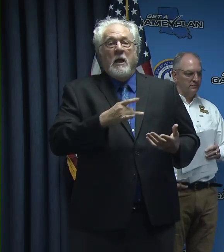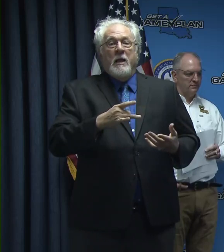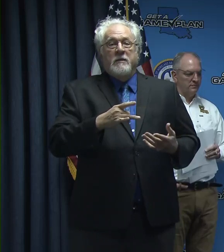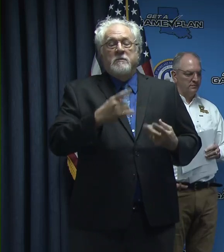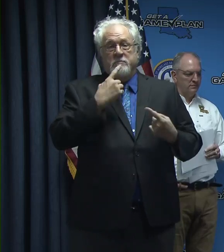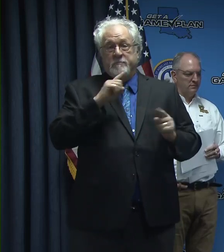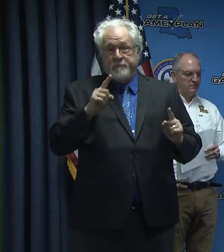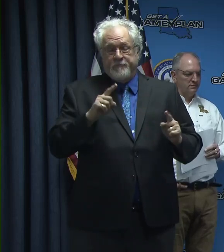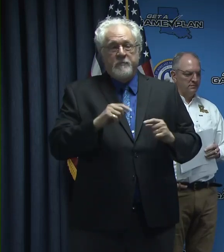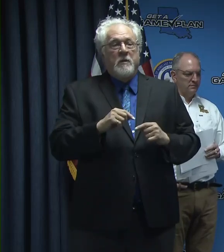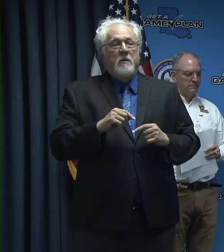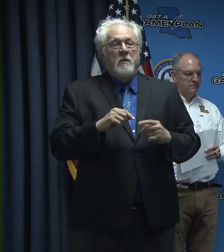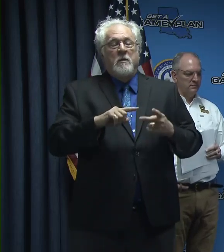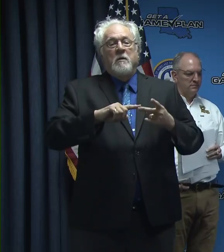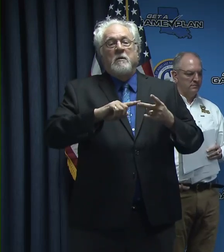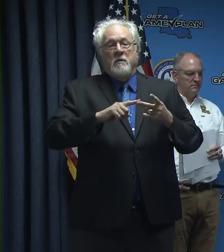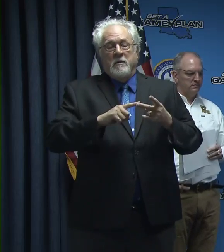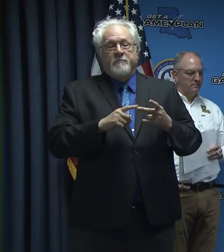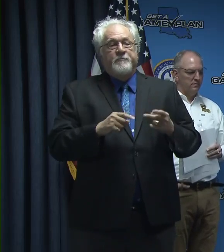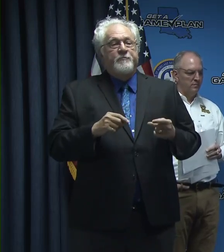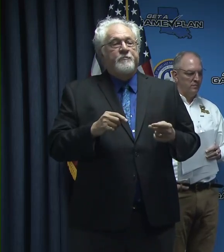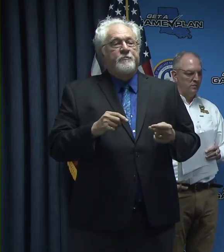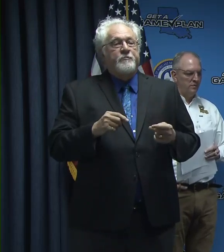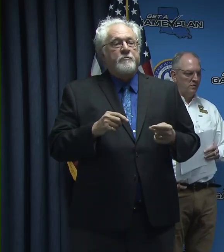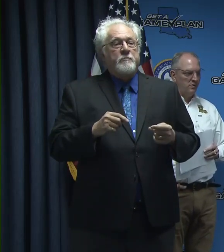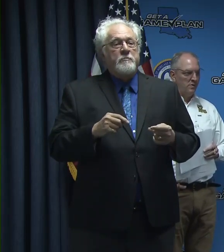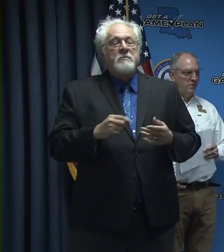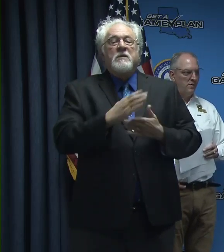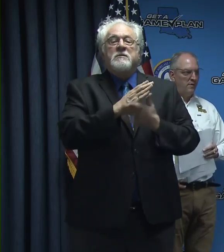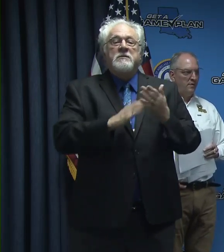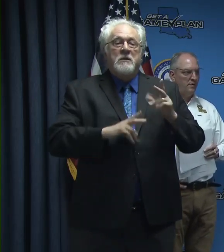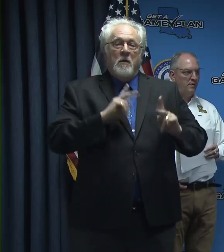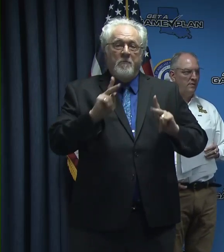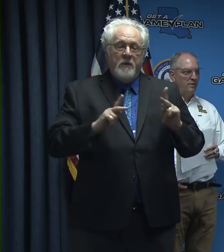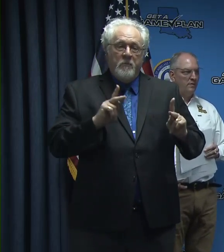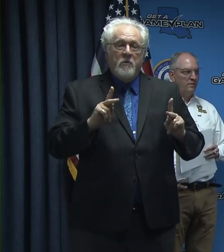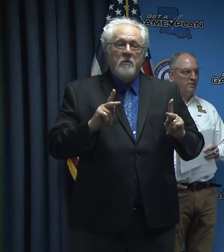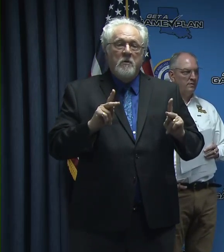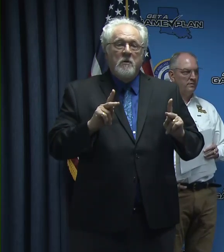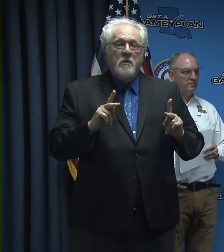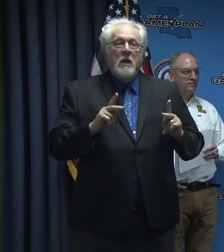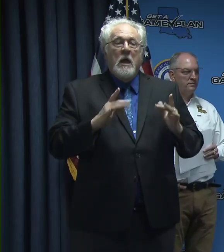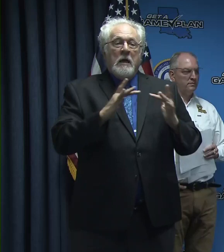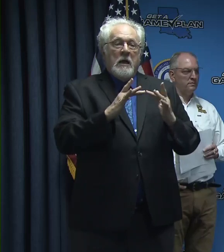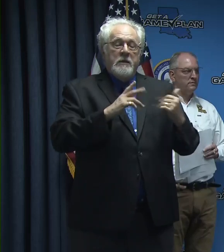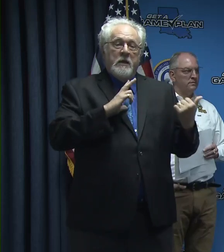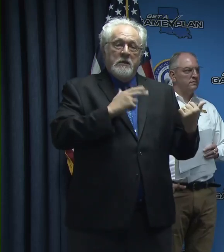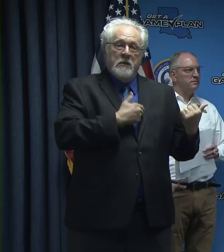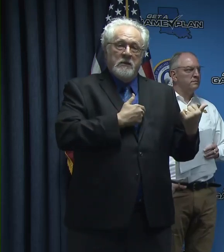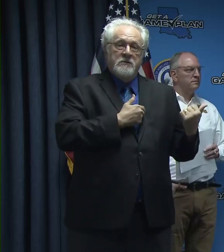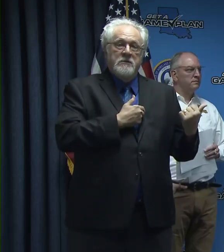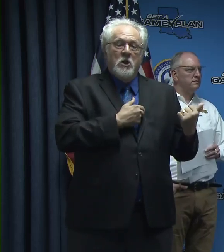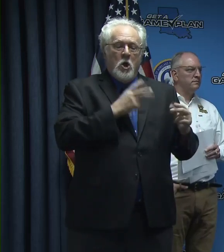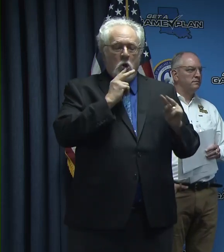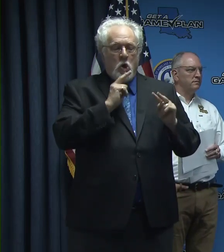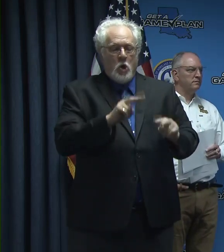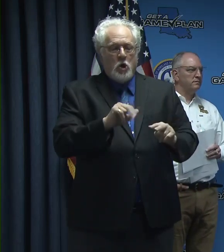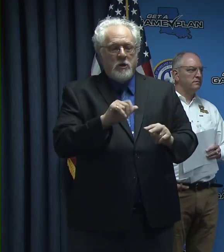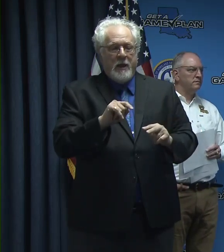another announcement or note today. Some people had contacted us to look